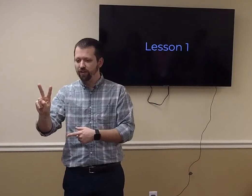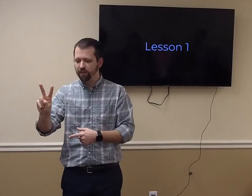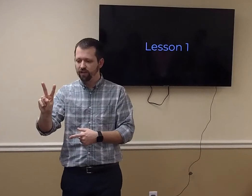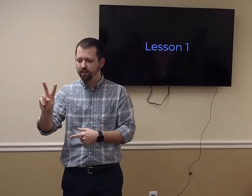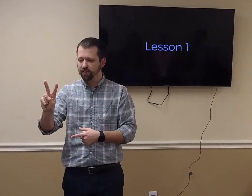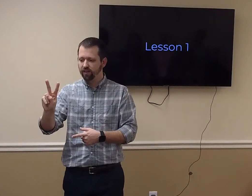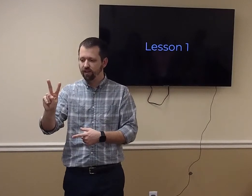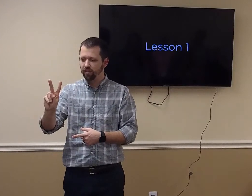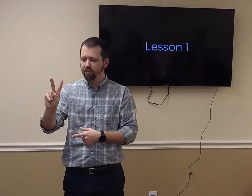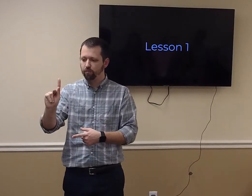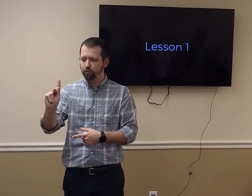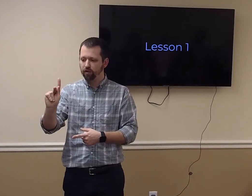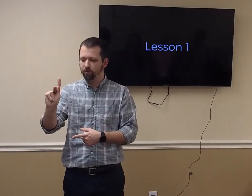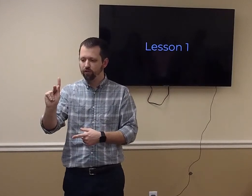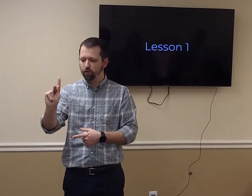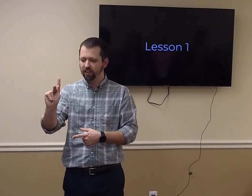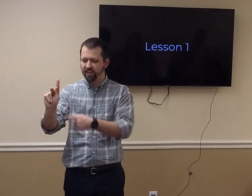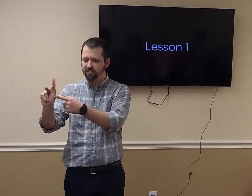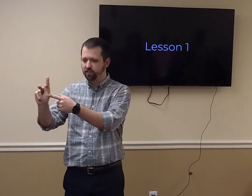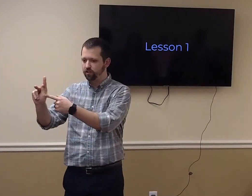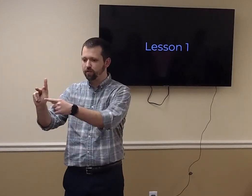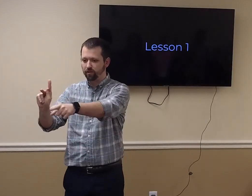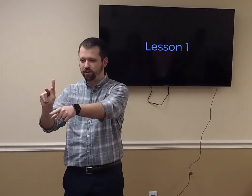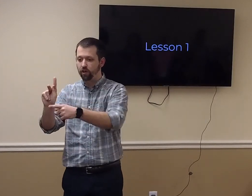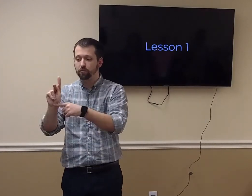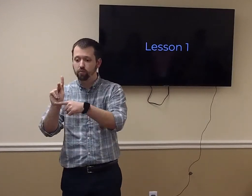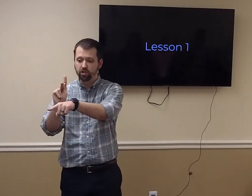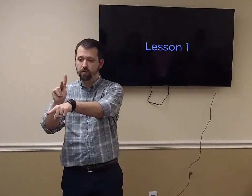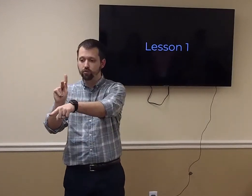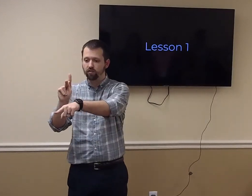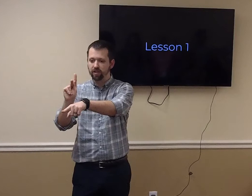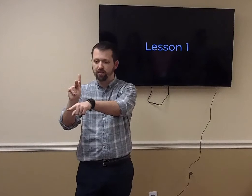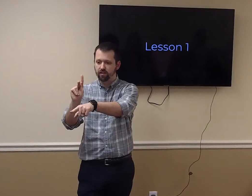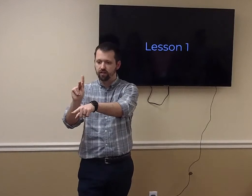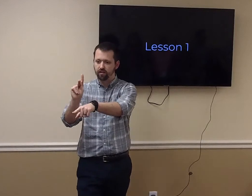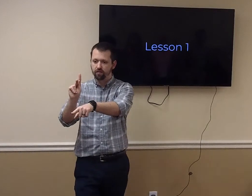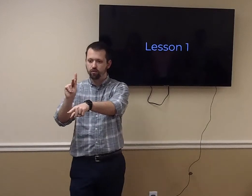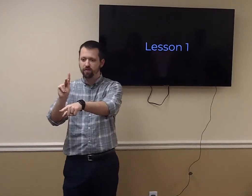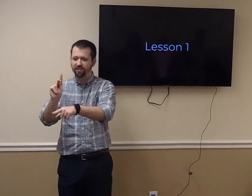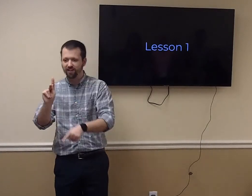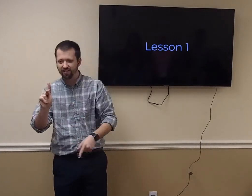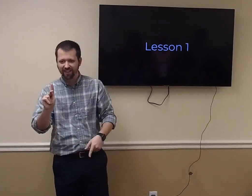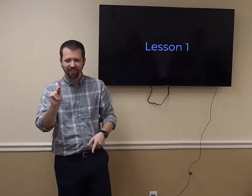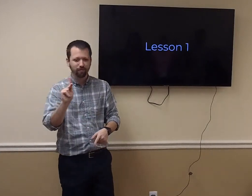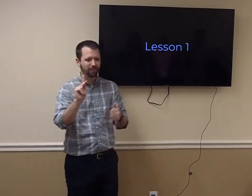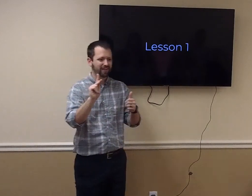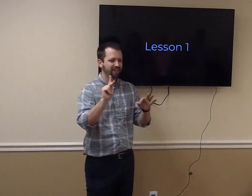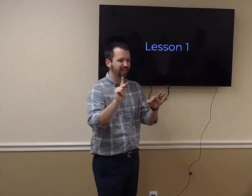V, and then move your middle finger forward like that and stick your thumb in the middle. There you go. And just point your palm towards me. Towards me. There you go. Yeah, that way. Perfect.